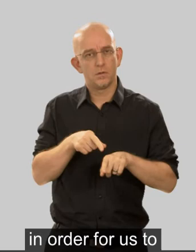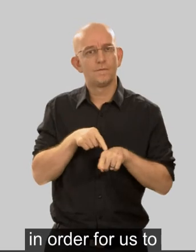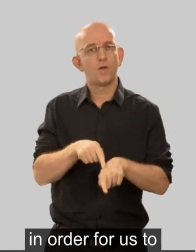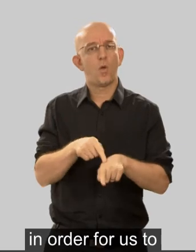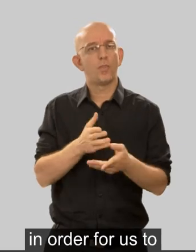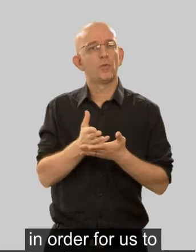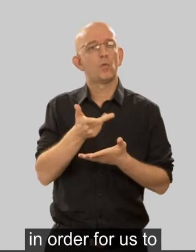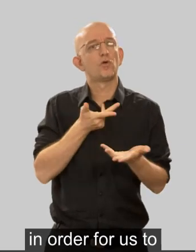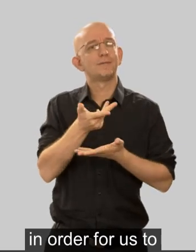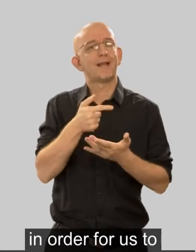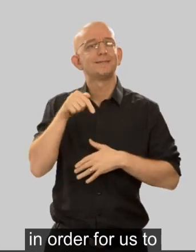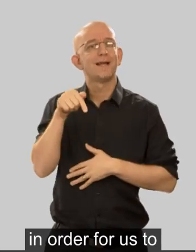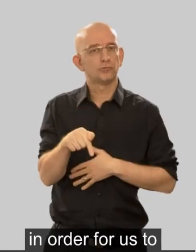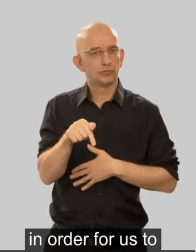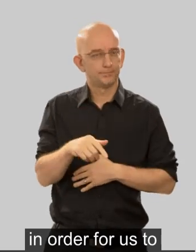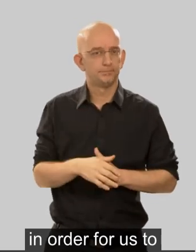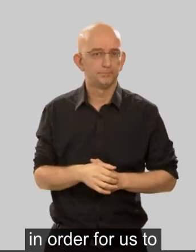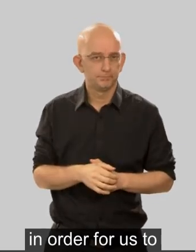in order for us to conduct the consultation.